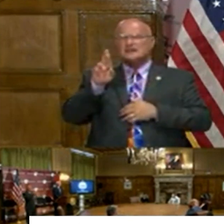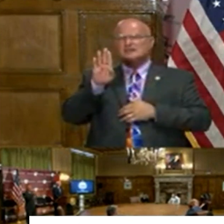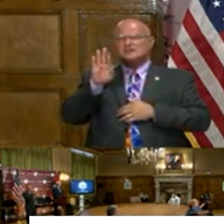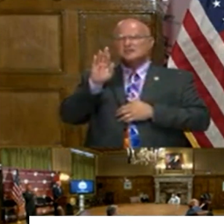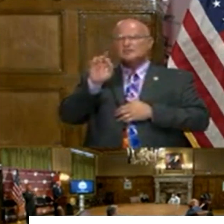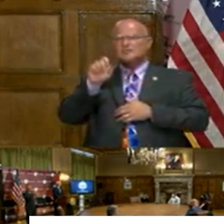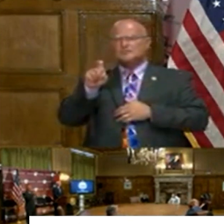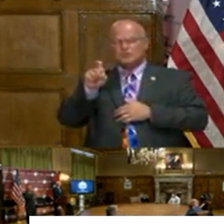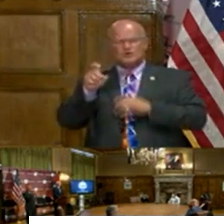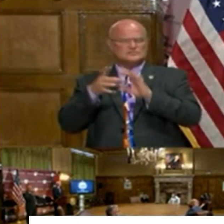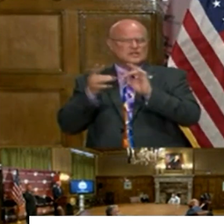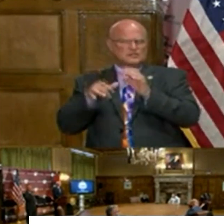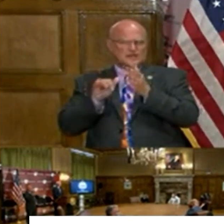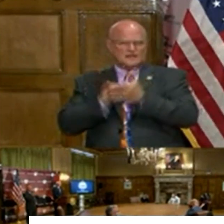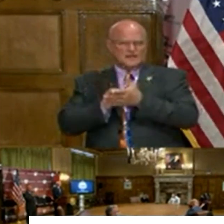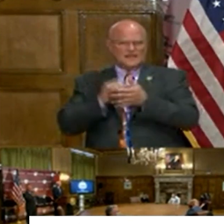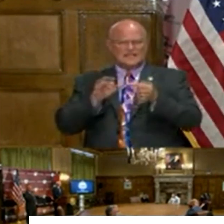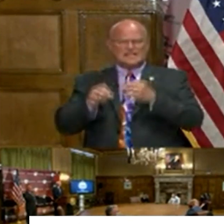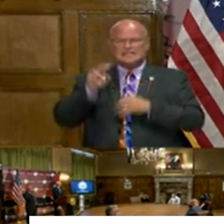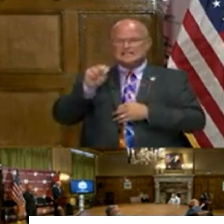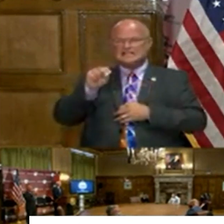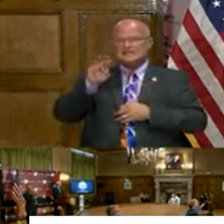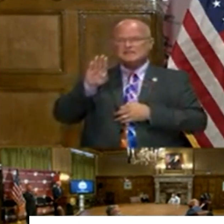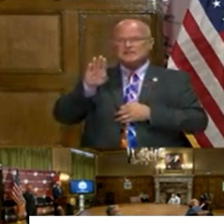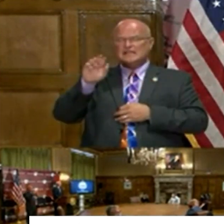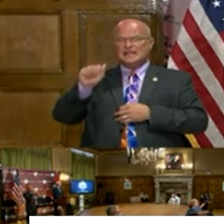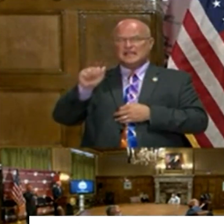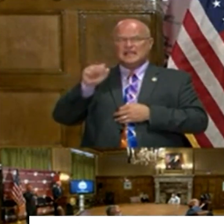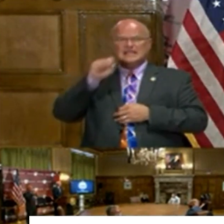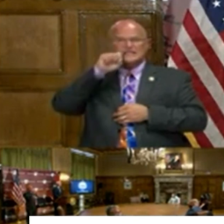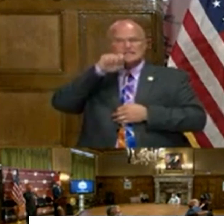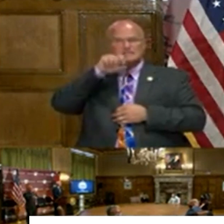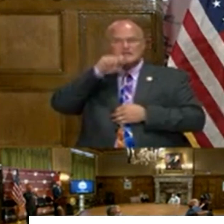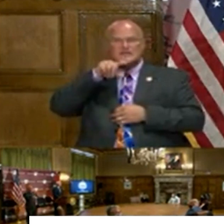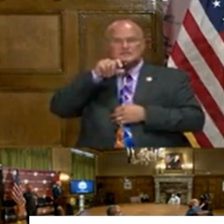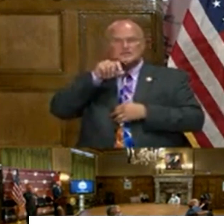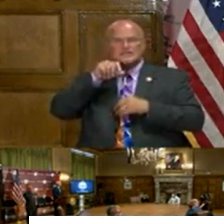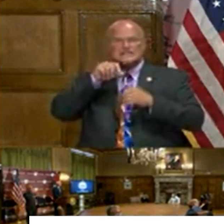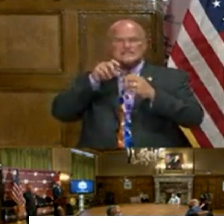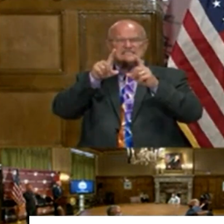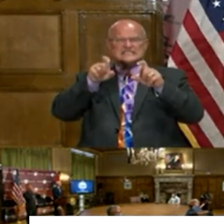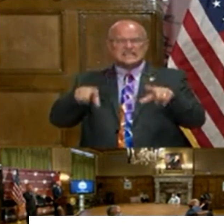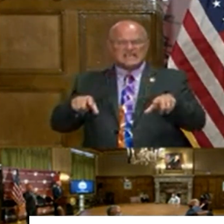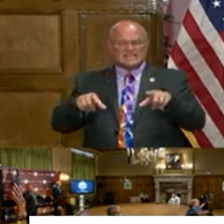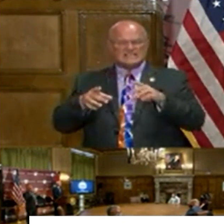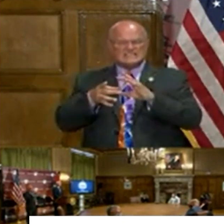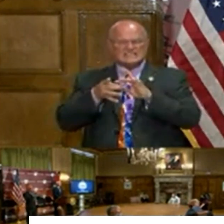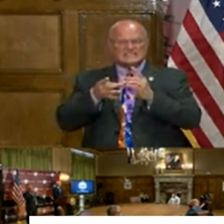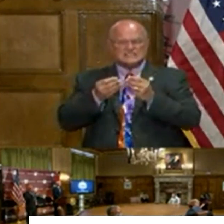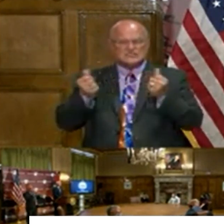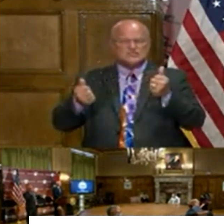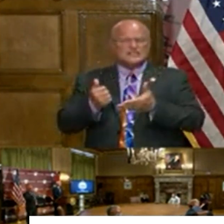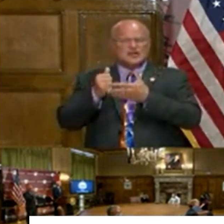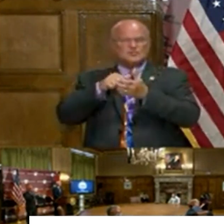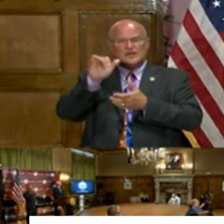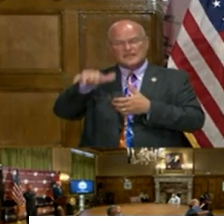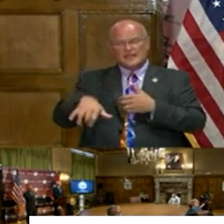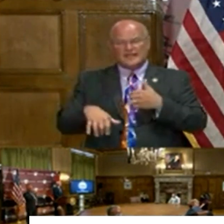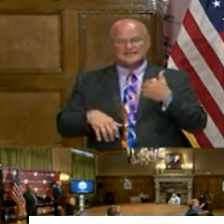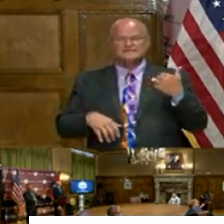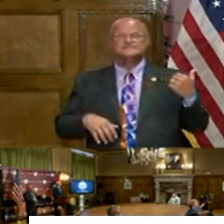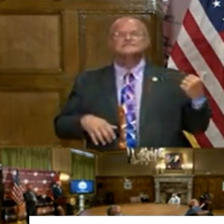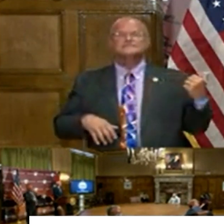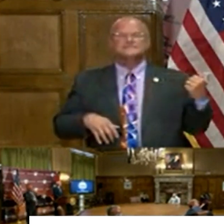the 1,200? And is the NBA's so-called spit or saliva test a possible solution to help with that?